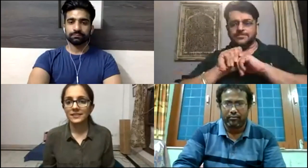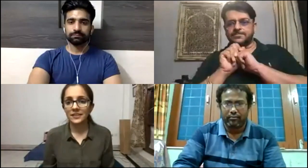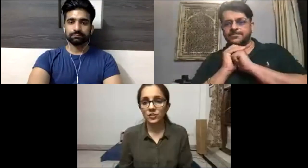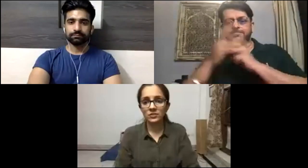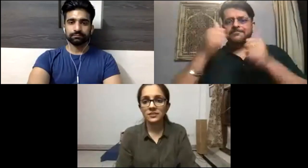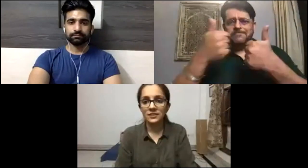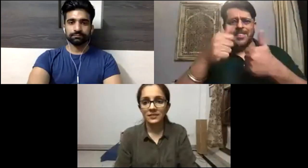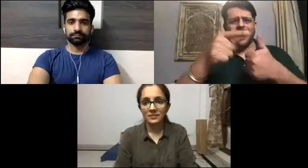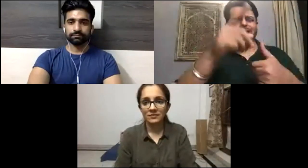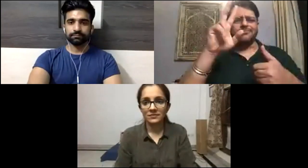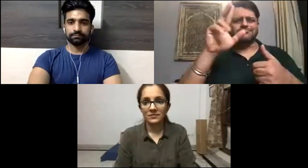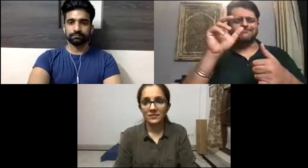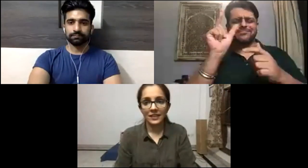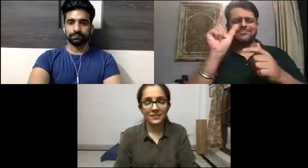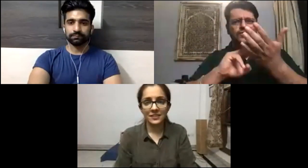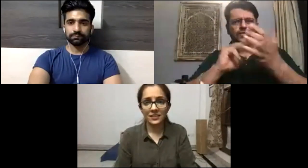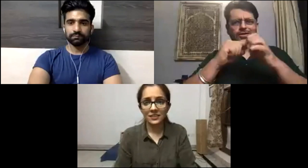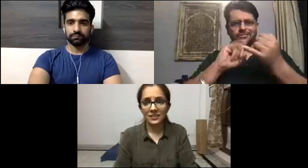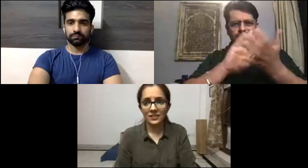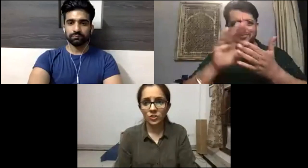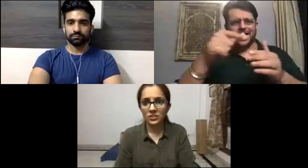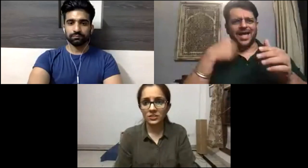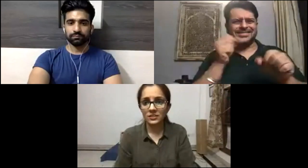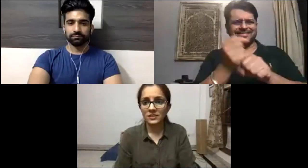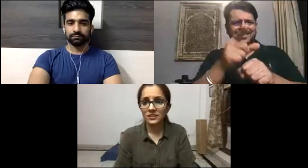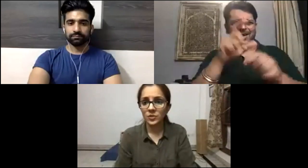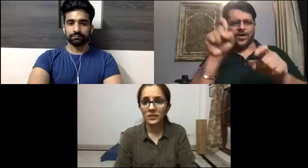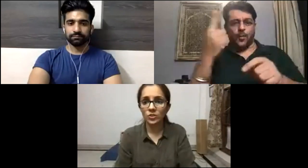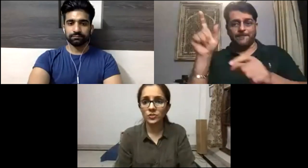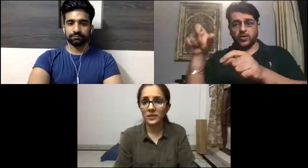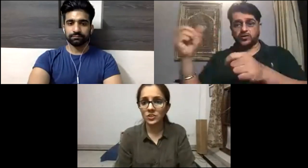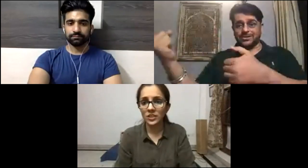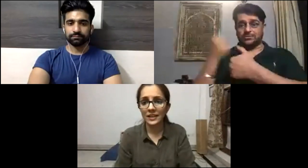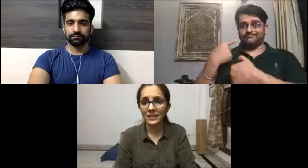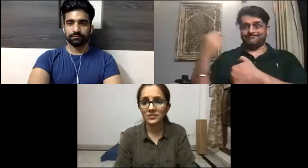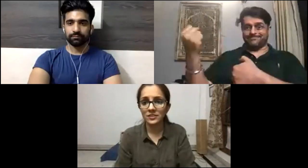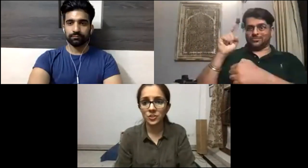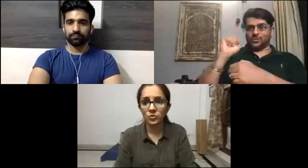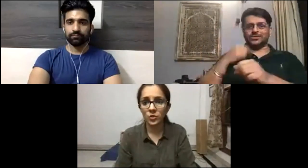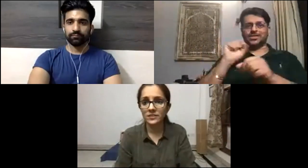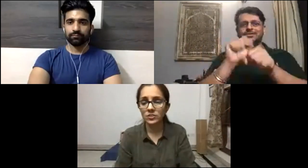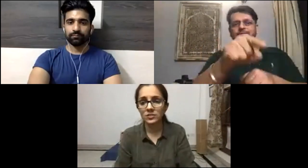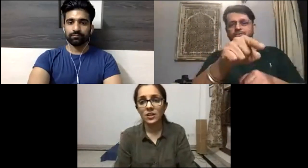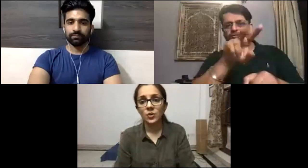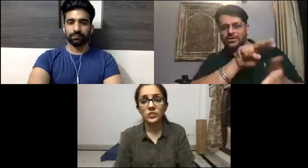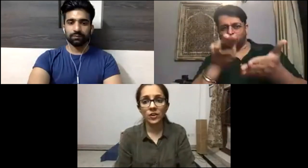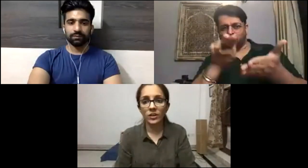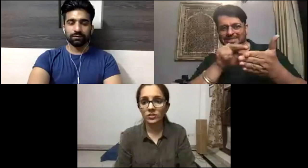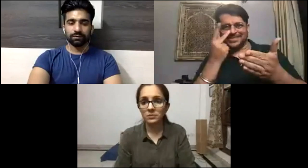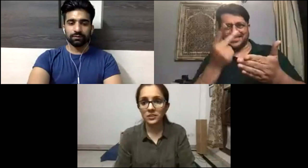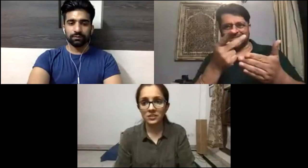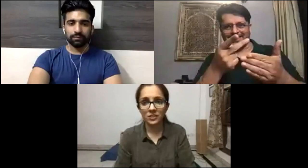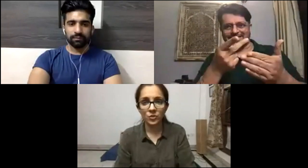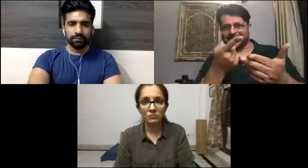Okay. Thank you. I think it's good. I mean, Dr. Umesh, I have sent you a question which I got